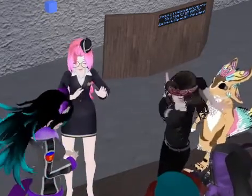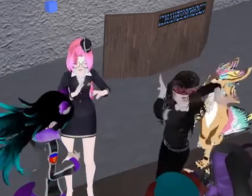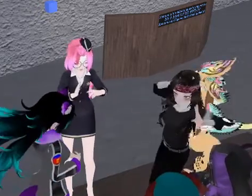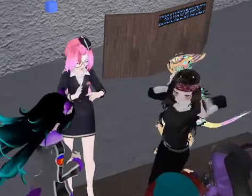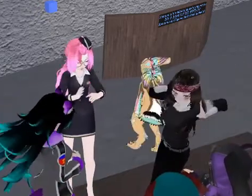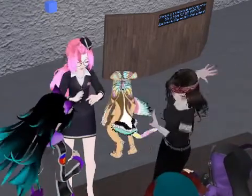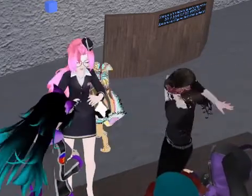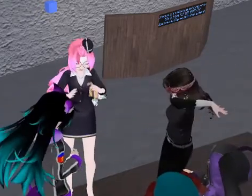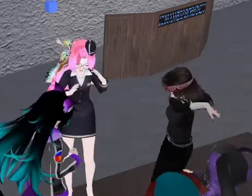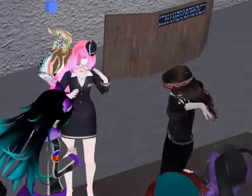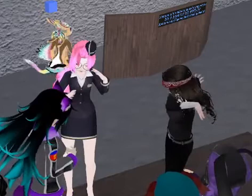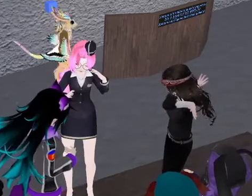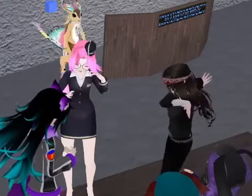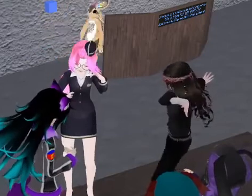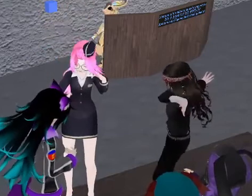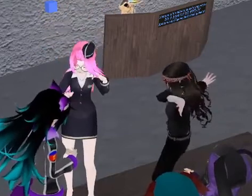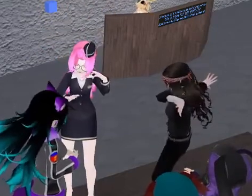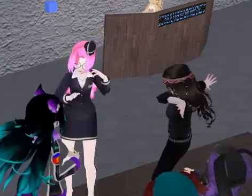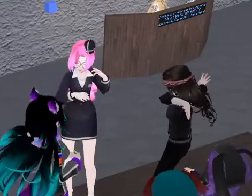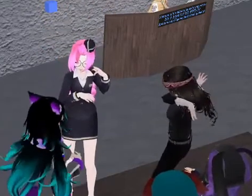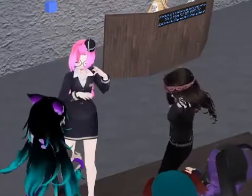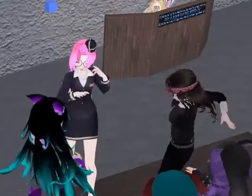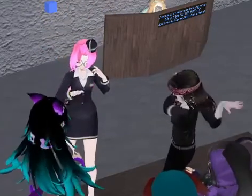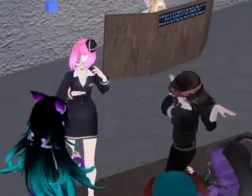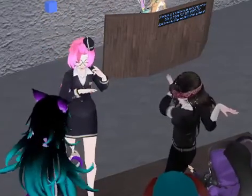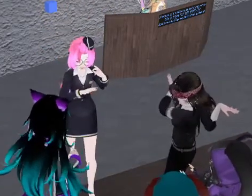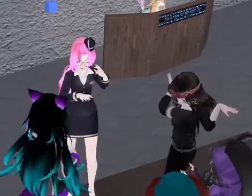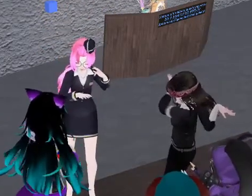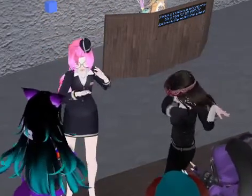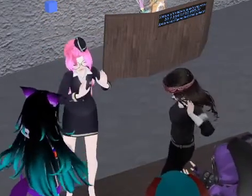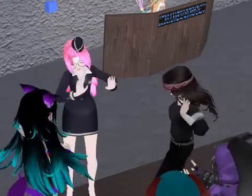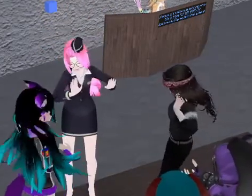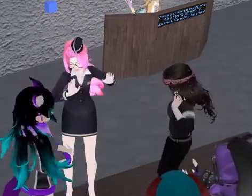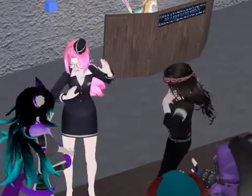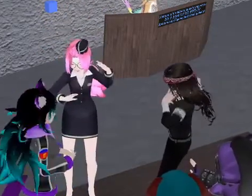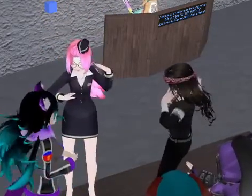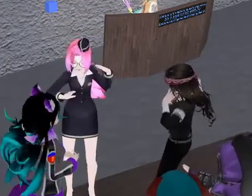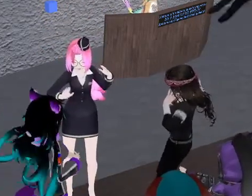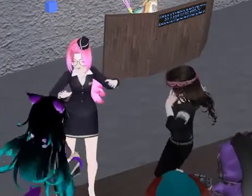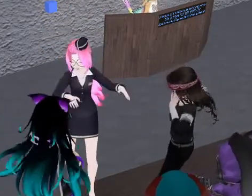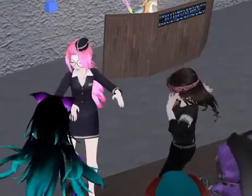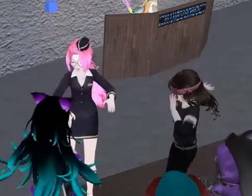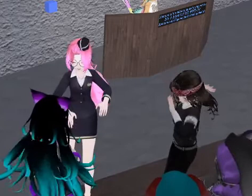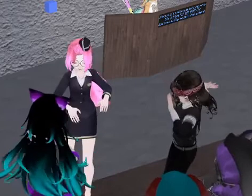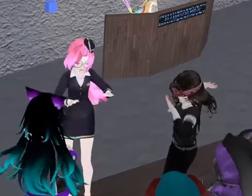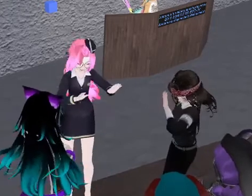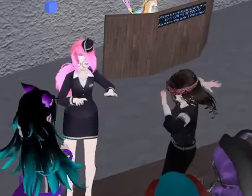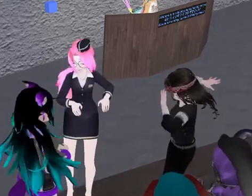kind of like a show aspect. But yeah, again, if you guys aren't comfortable with that, totally fine. Feel free to be like, I'll